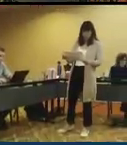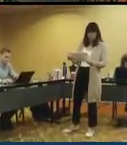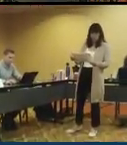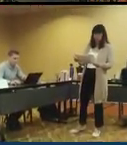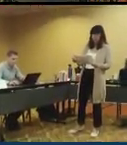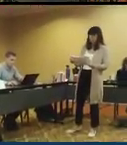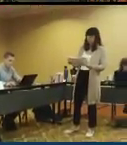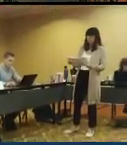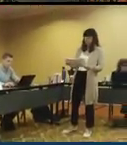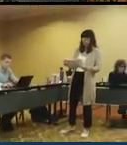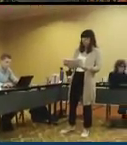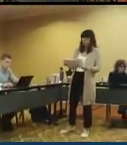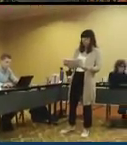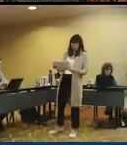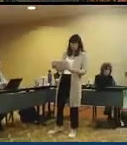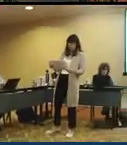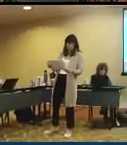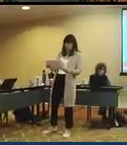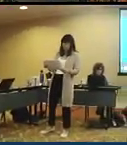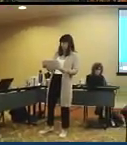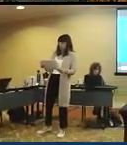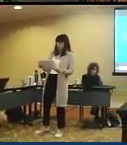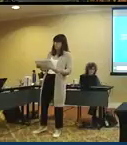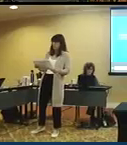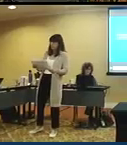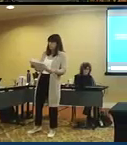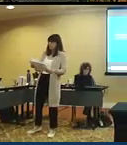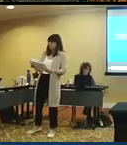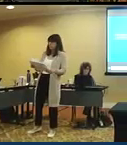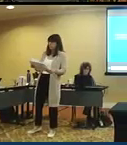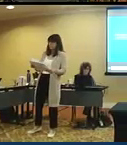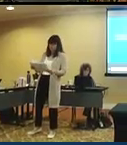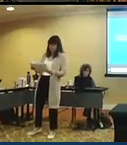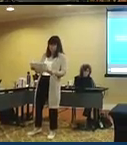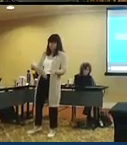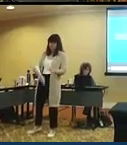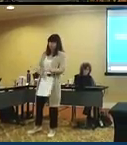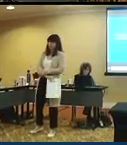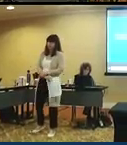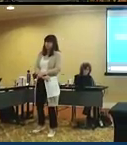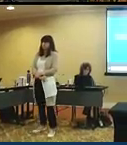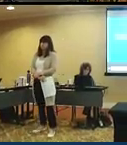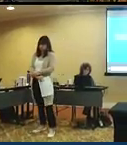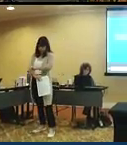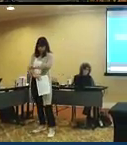then, do you also have an update for folks on bed registry? Absolutely.